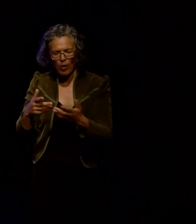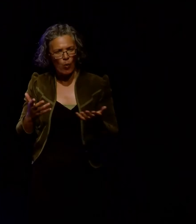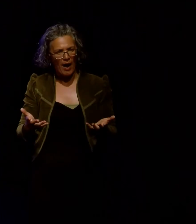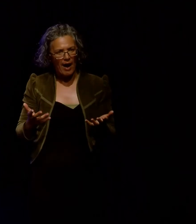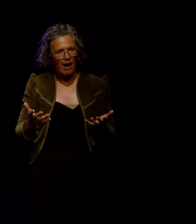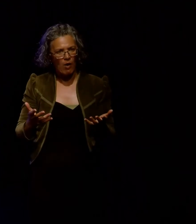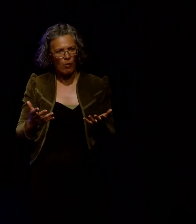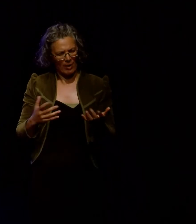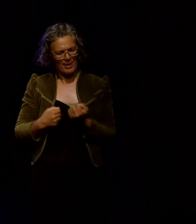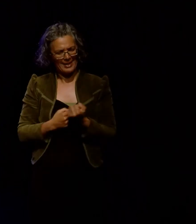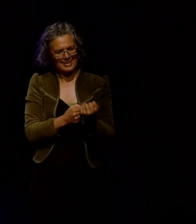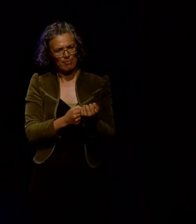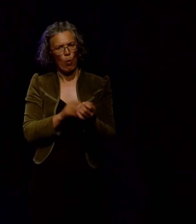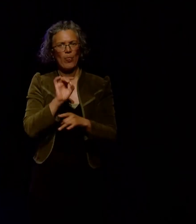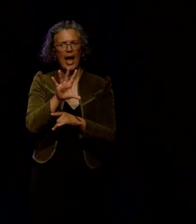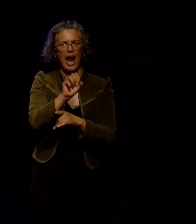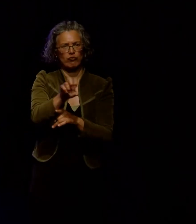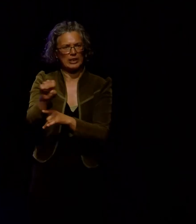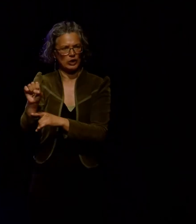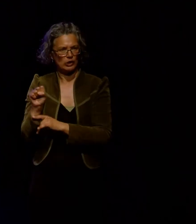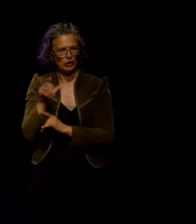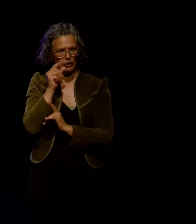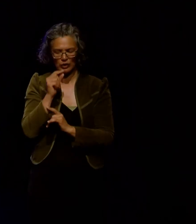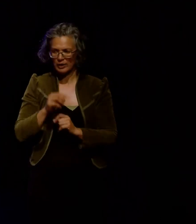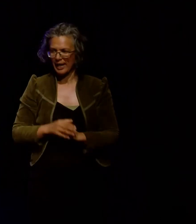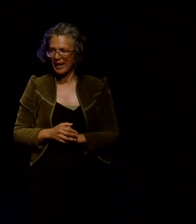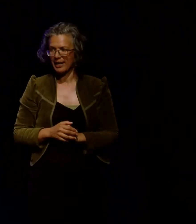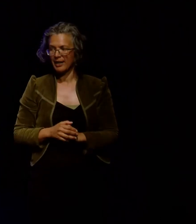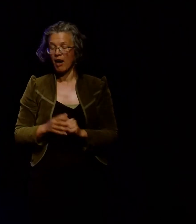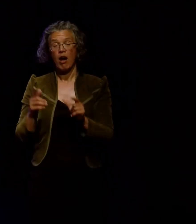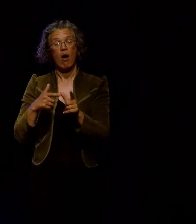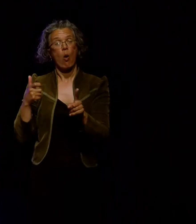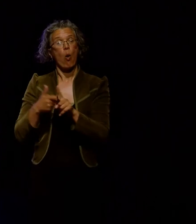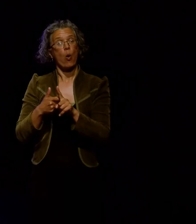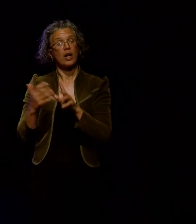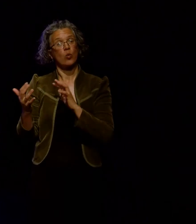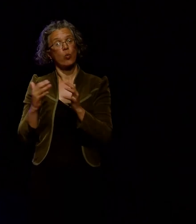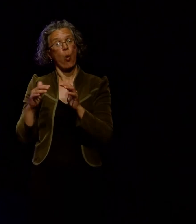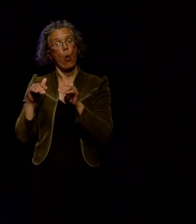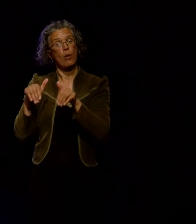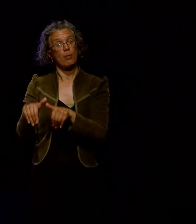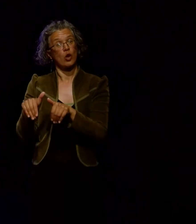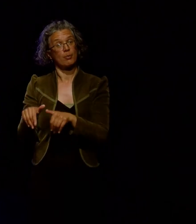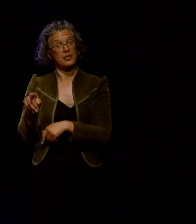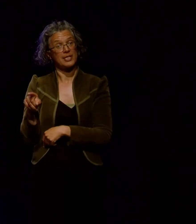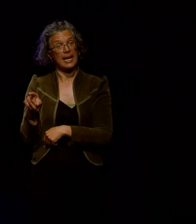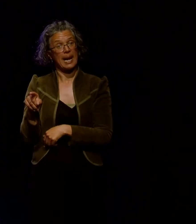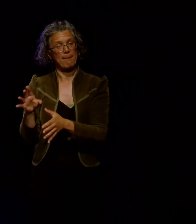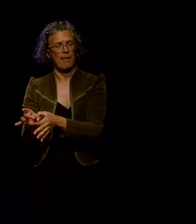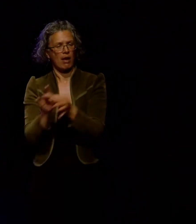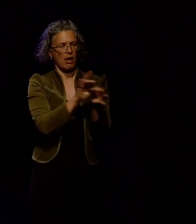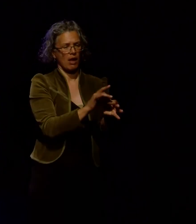help support an institution's outreach aims. Auckland War Memorial Museum did just that when they collaborated with Auckland Live